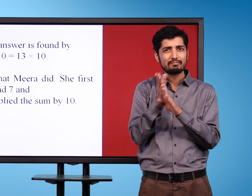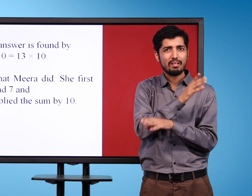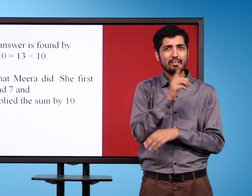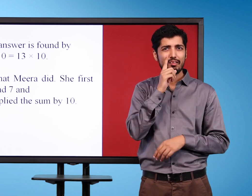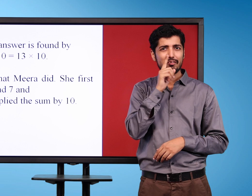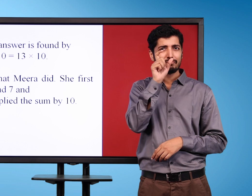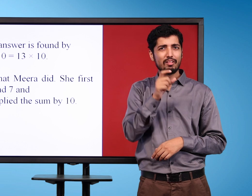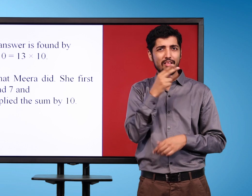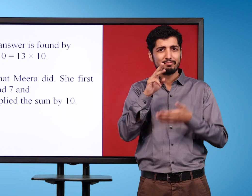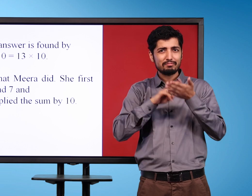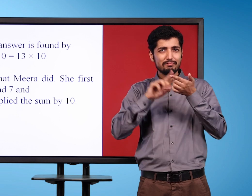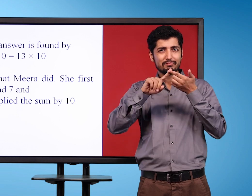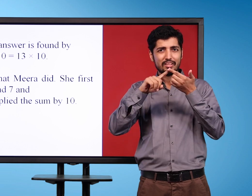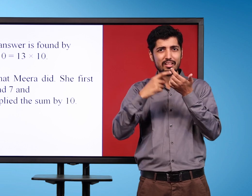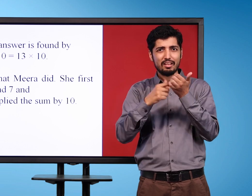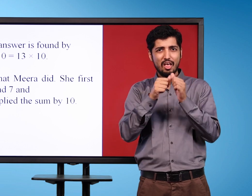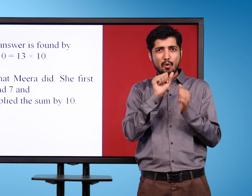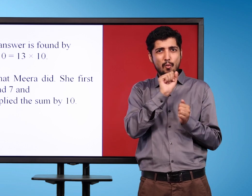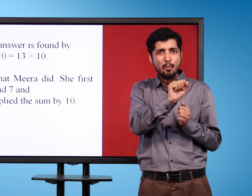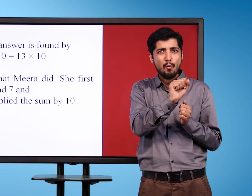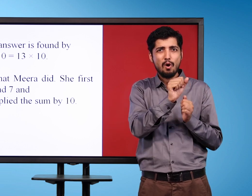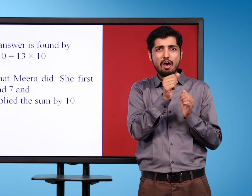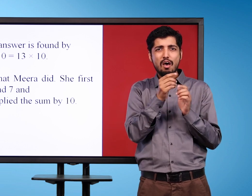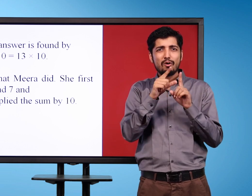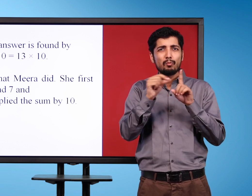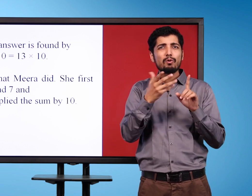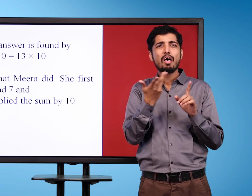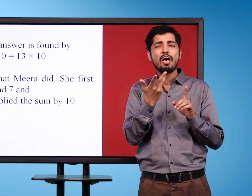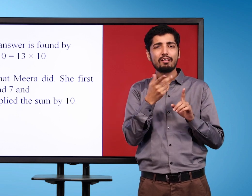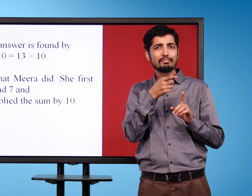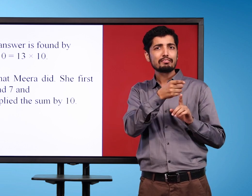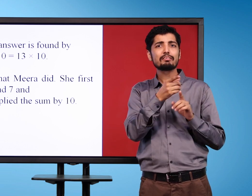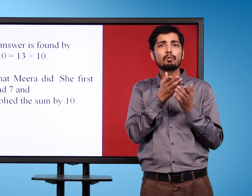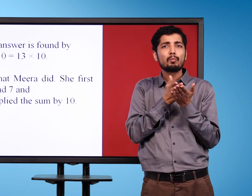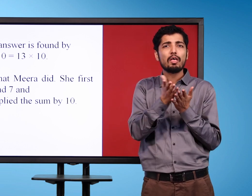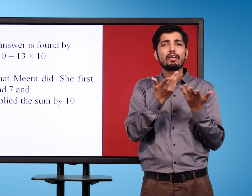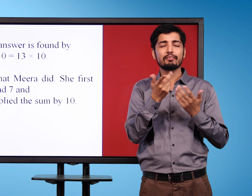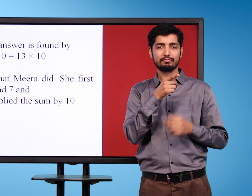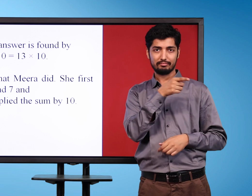This is what Meera did. She first added 6 and 7